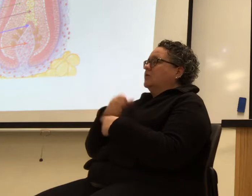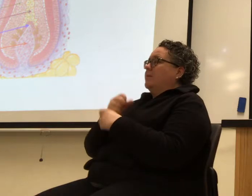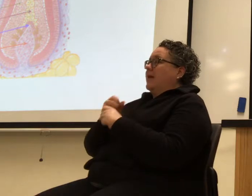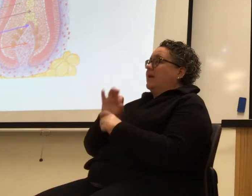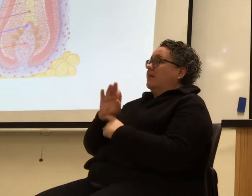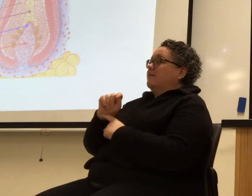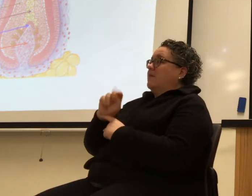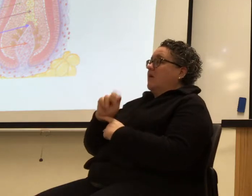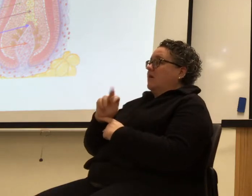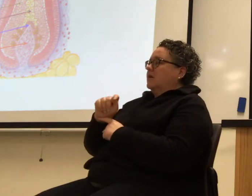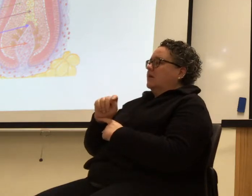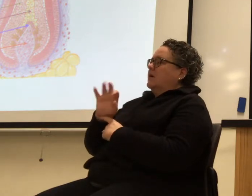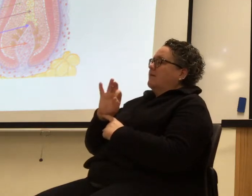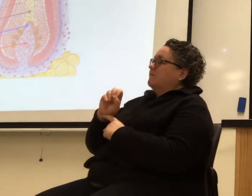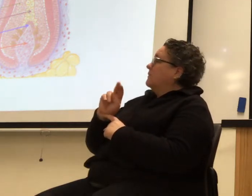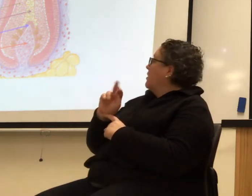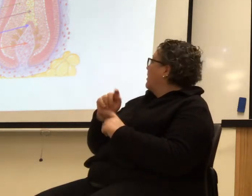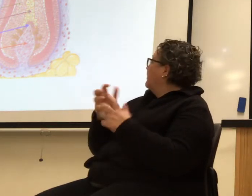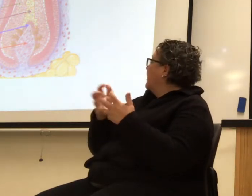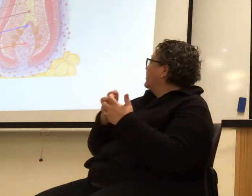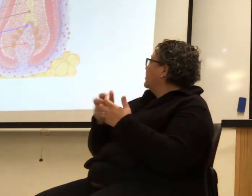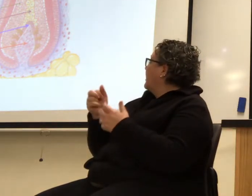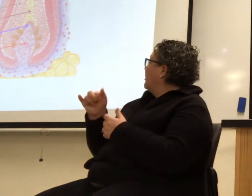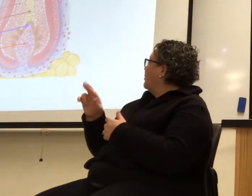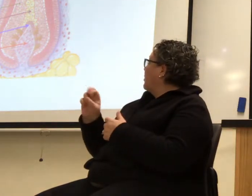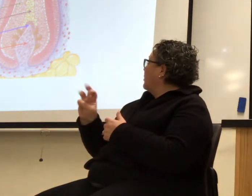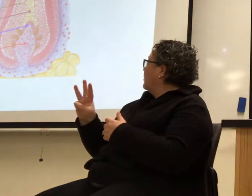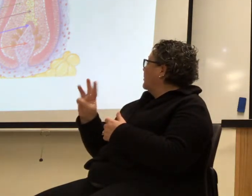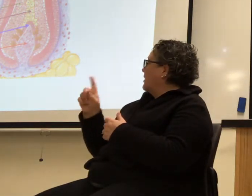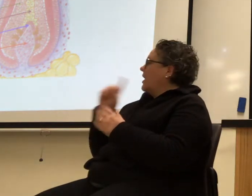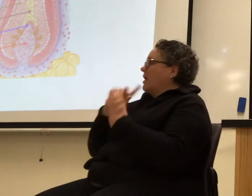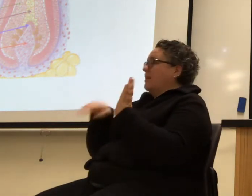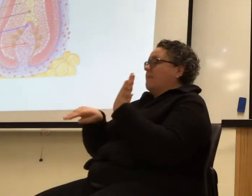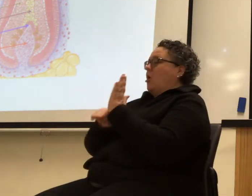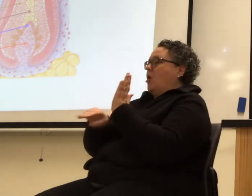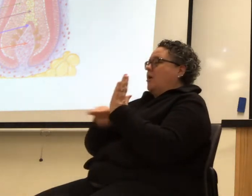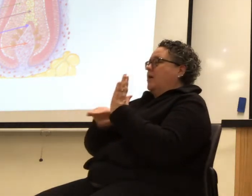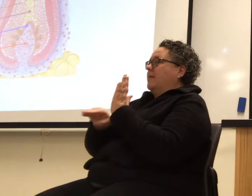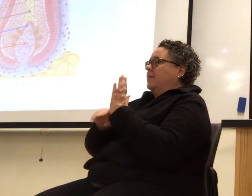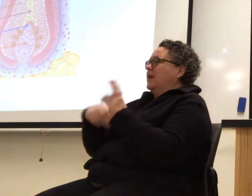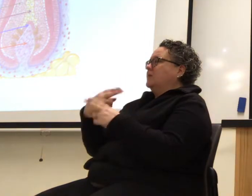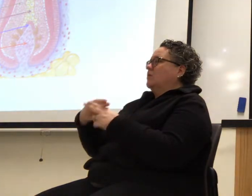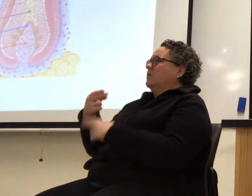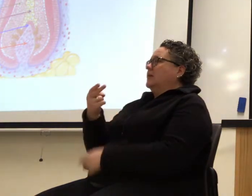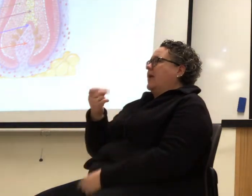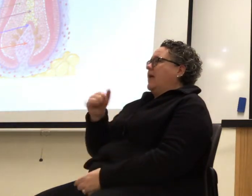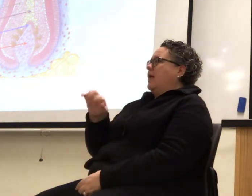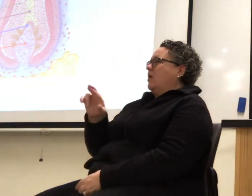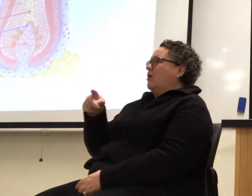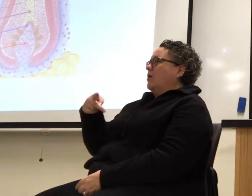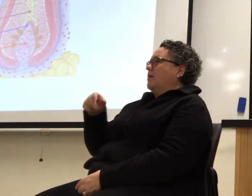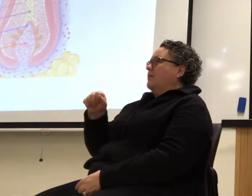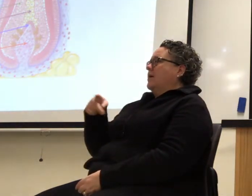arrow. I'm starting at the bottom, called the hair papilla. This is the bottom of the hair root.